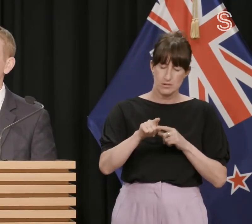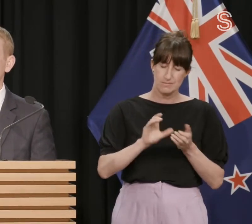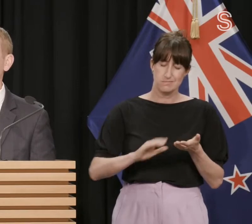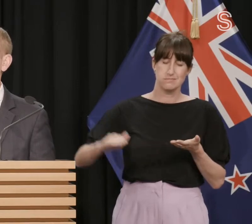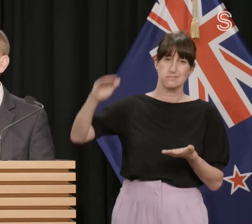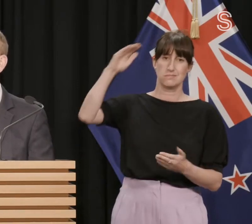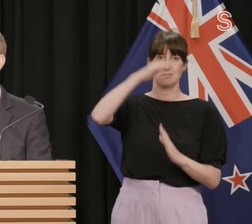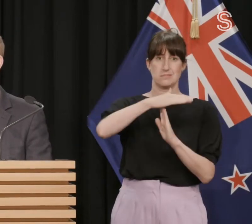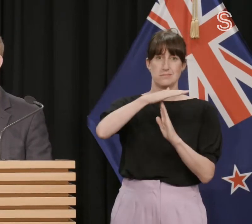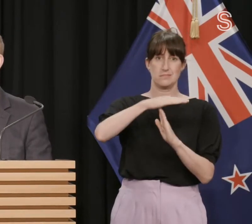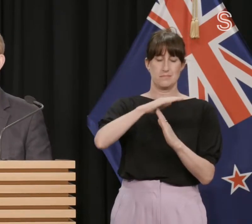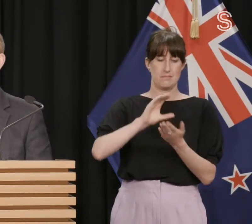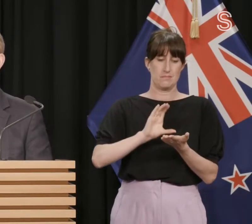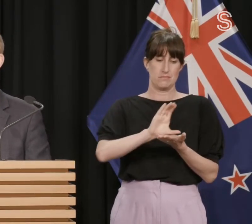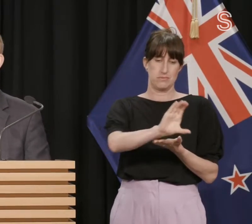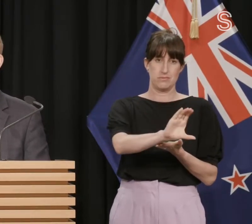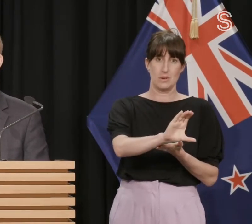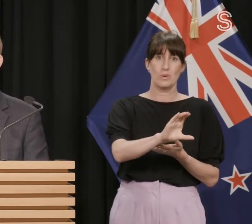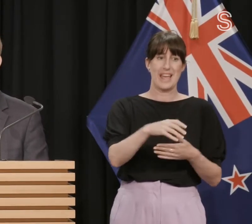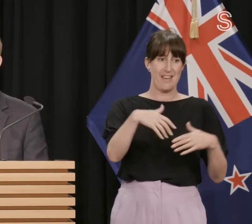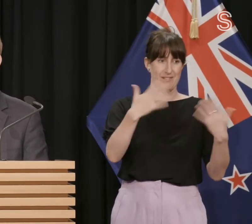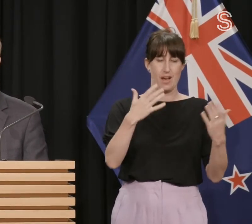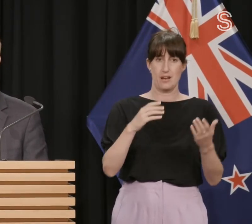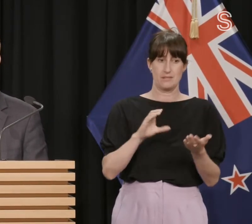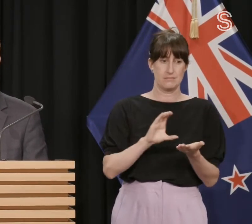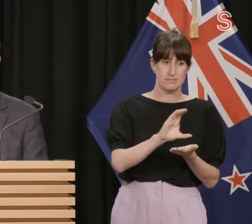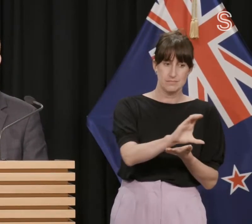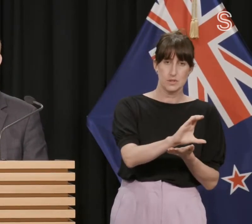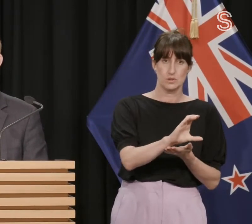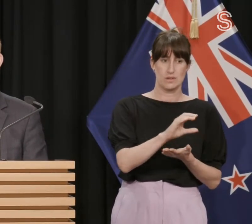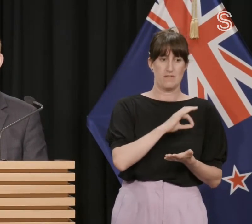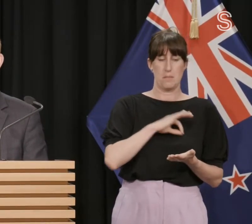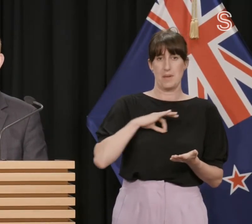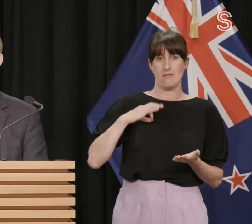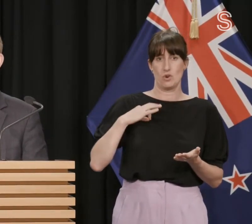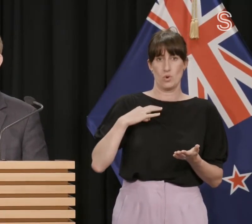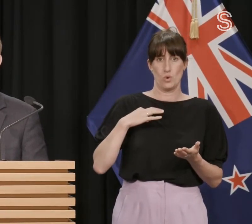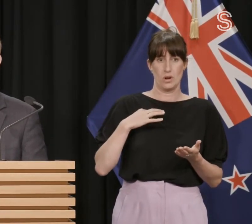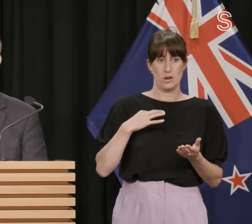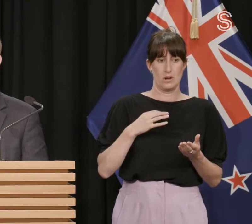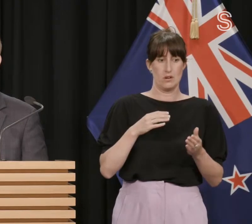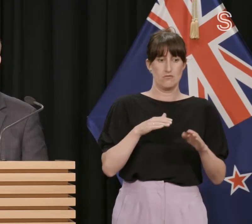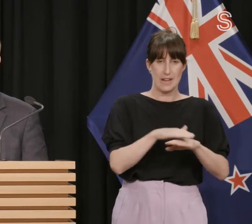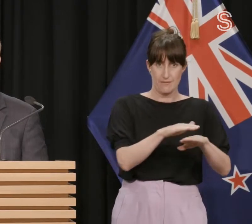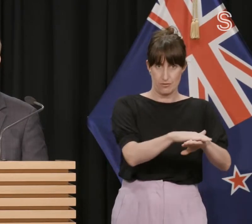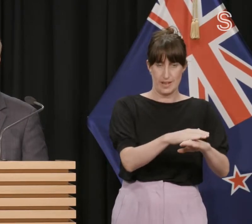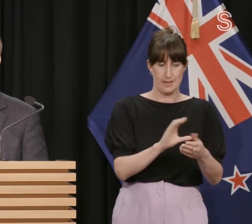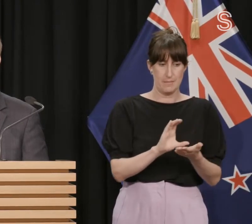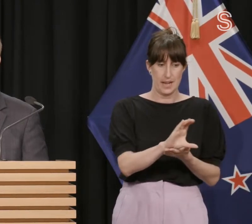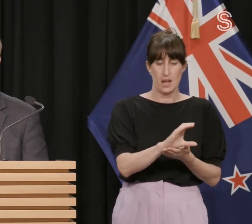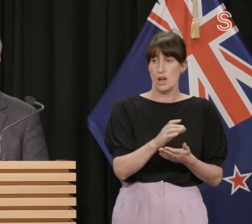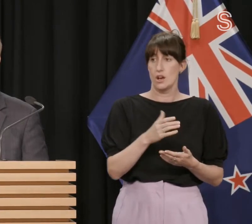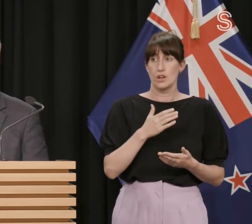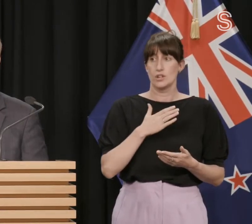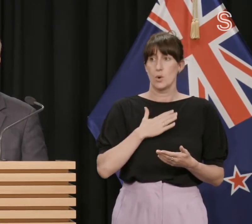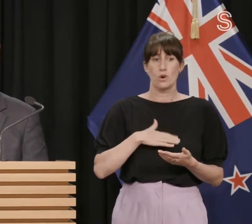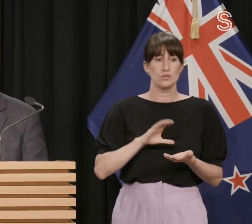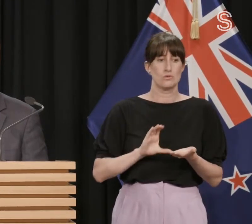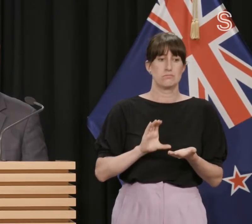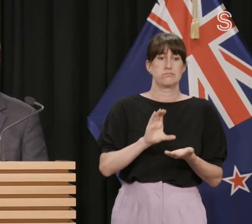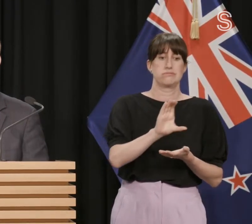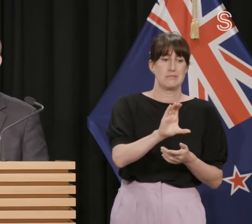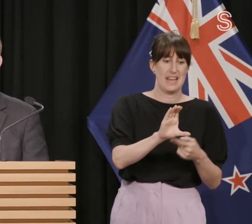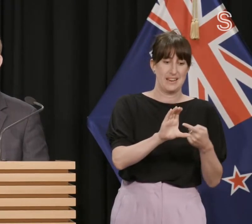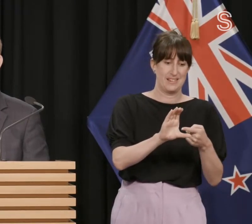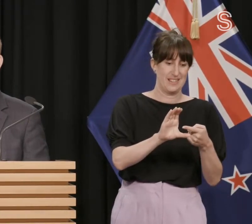made. And again, I do want to indicate, again, we'll keep that under review. What I don't want to do is create a whole lot of money that sits somewhere and doesn't